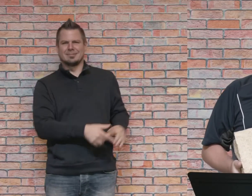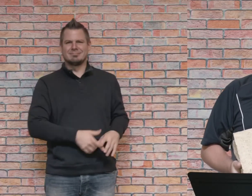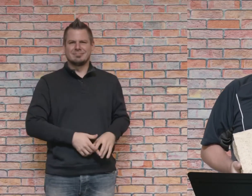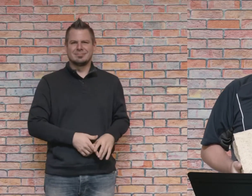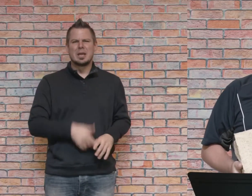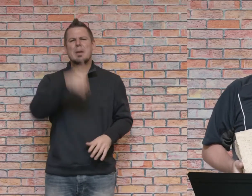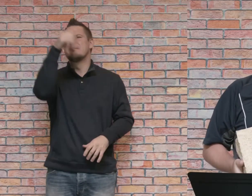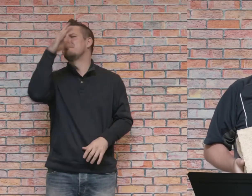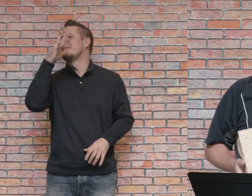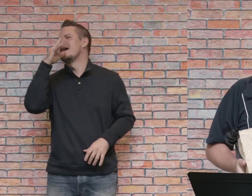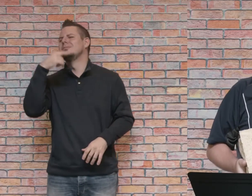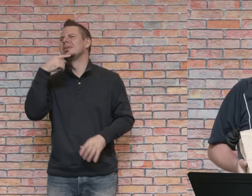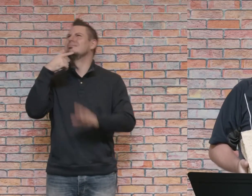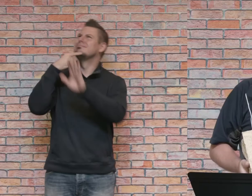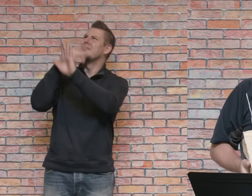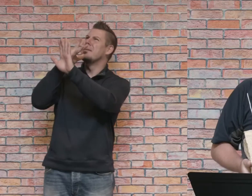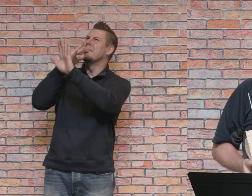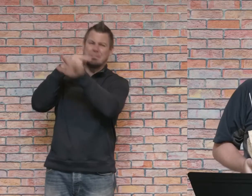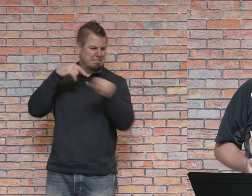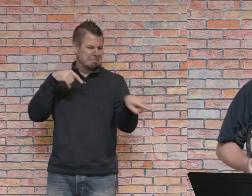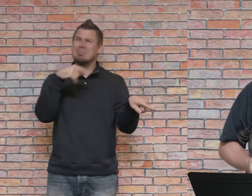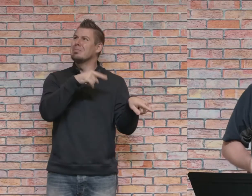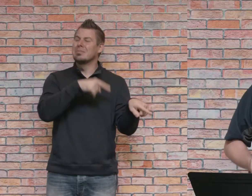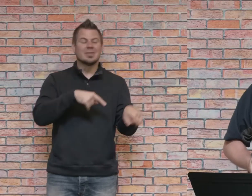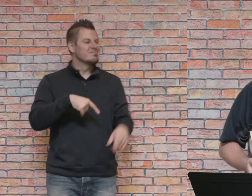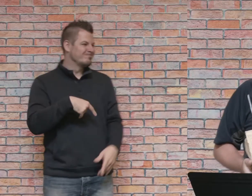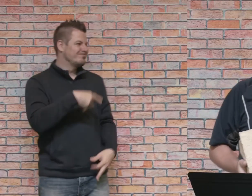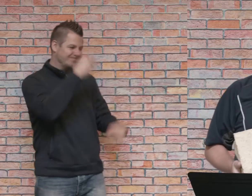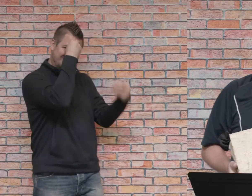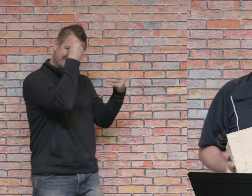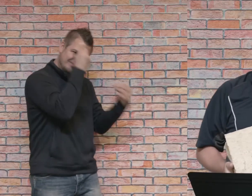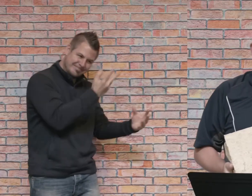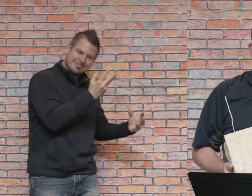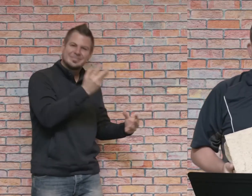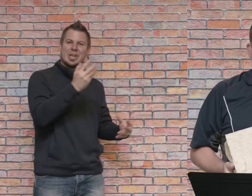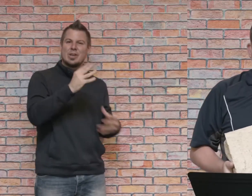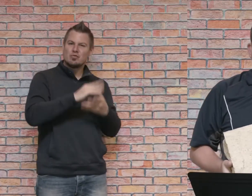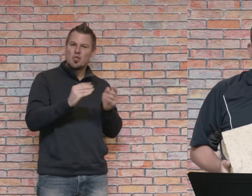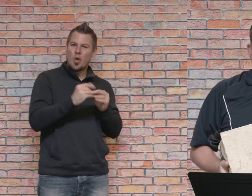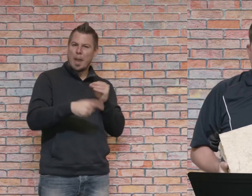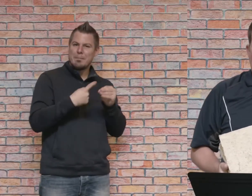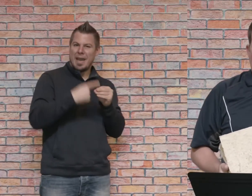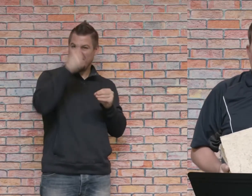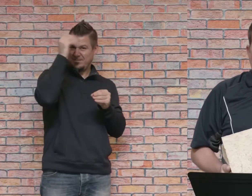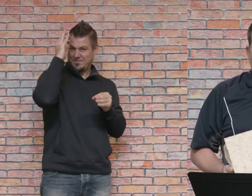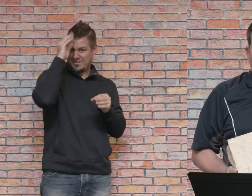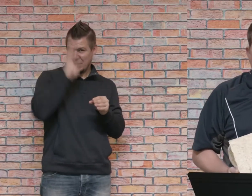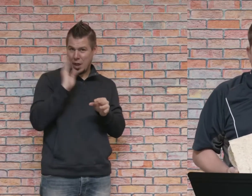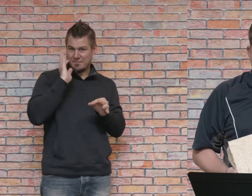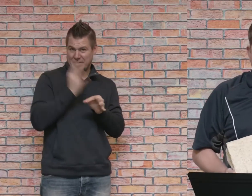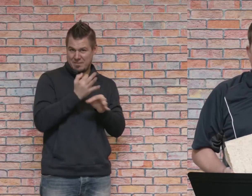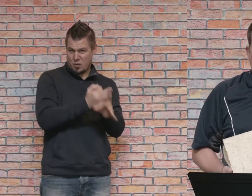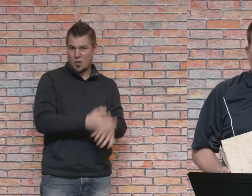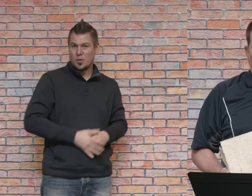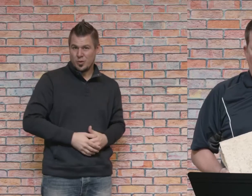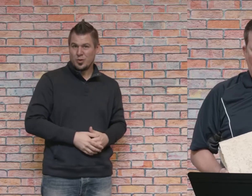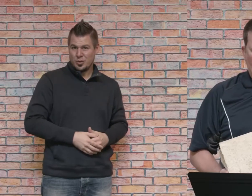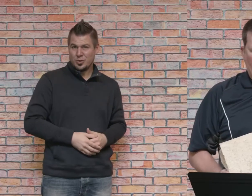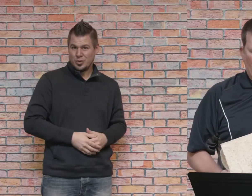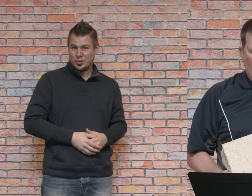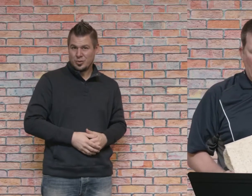that stone for? And you can share the story of God's faithfulness. That's something you can do as far as remembering God's